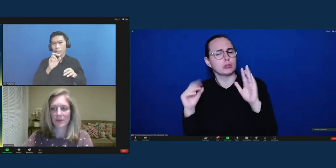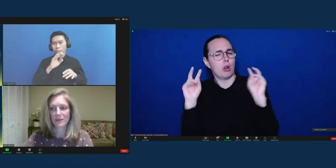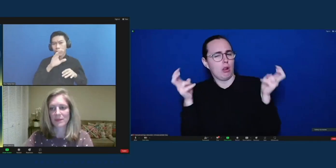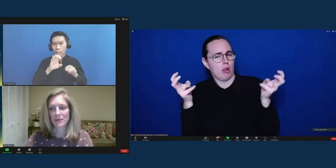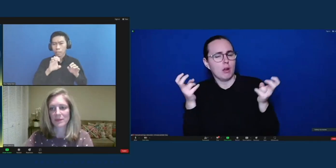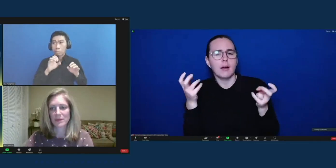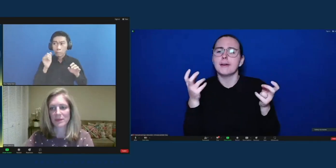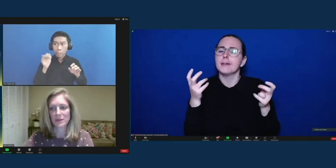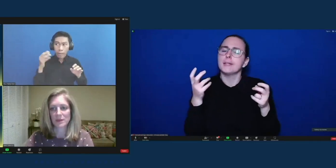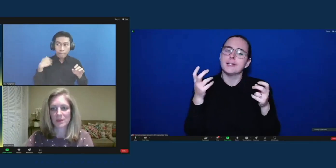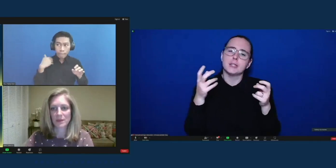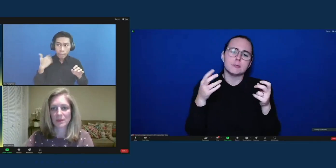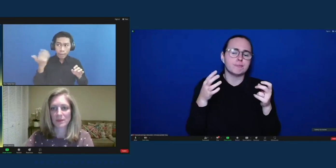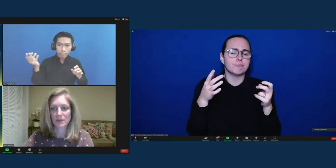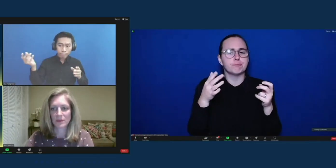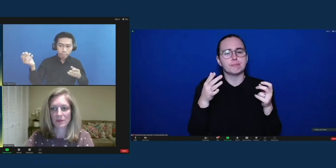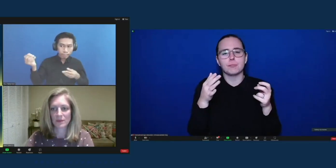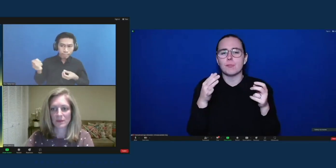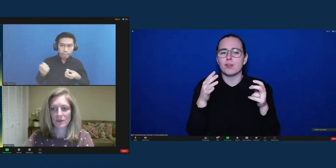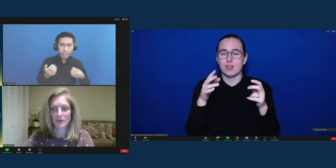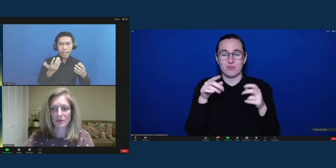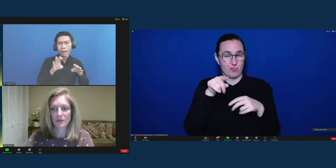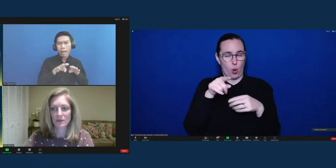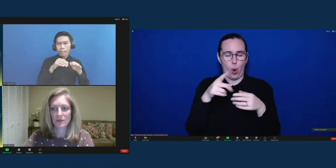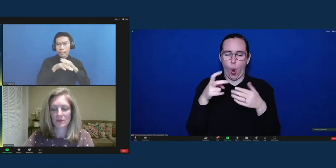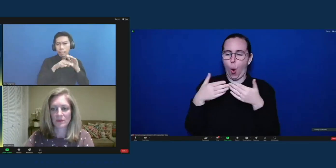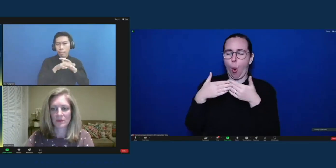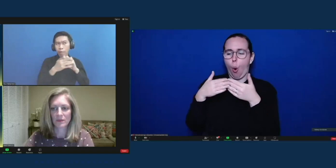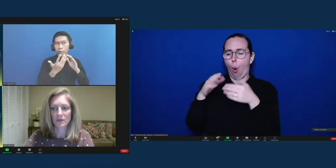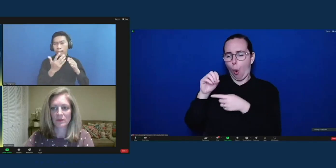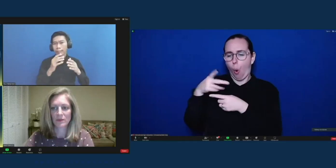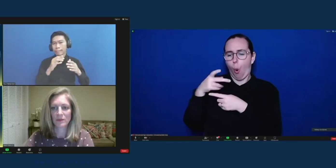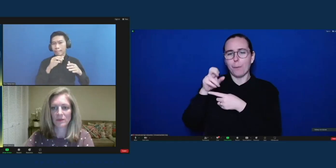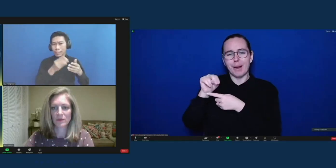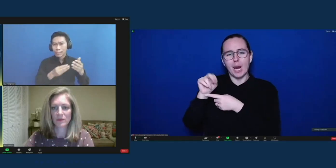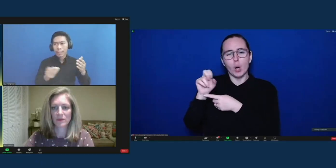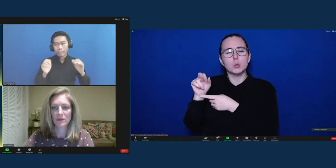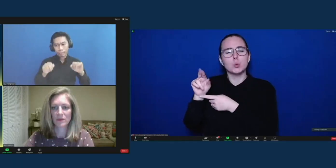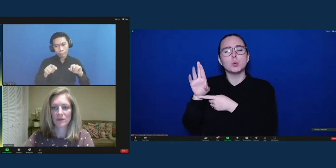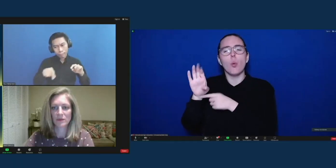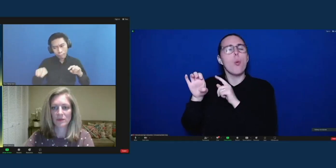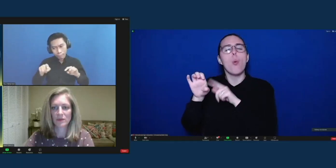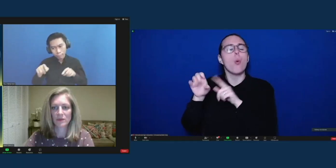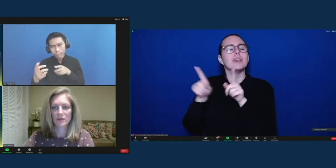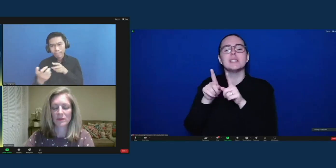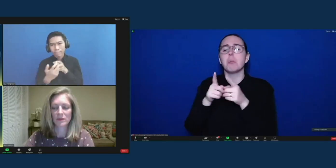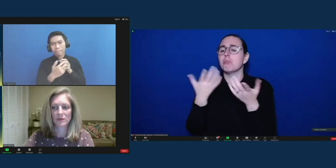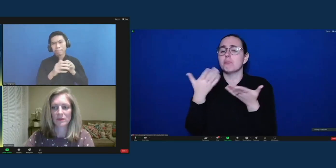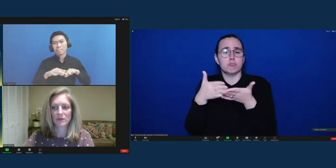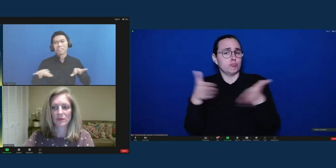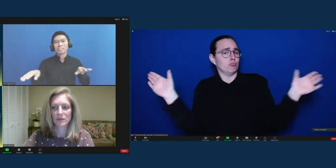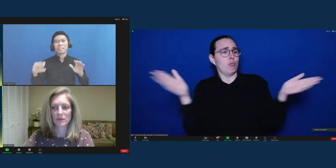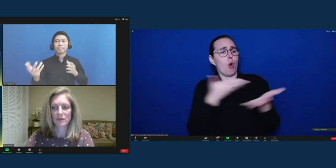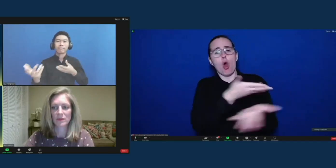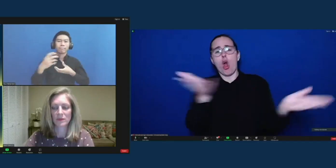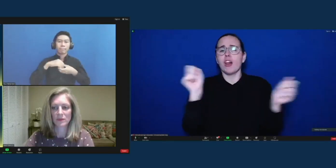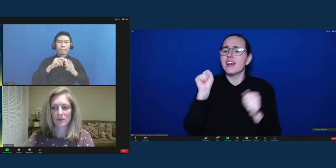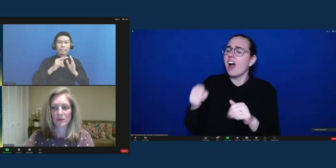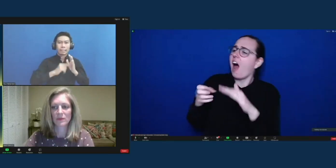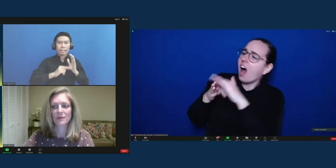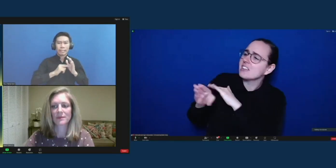to adapt and create more content for children in reading camps, and also more inclusively reach children